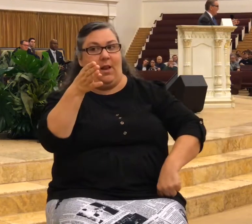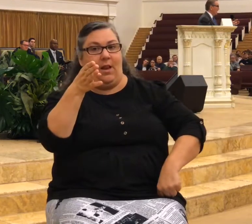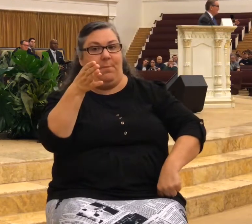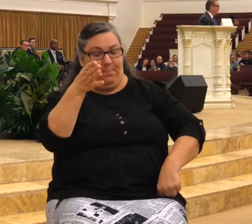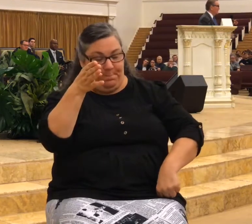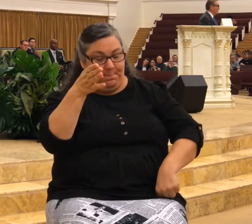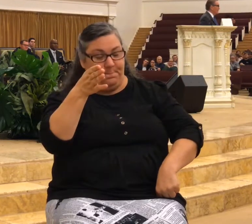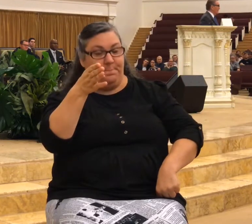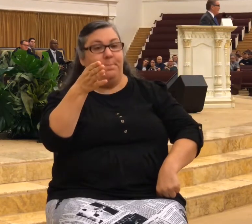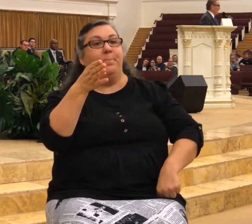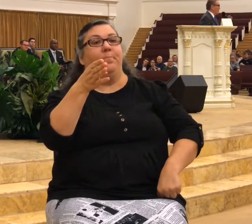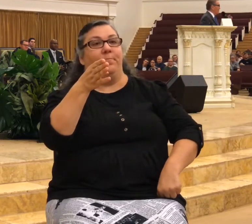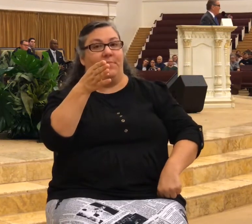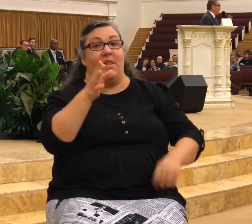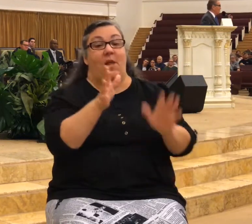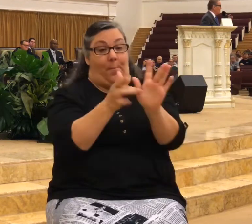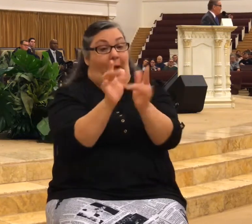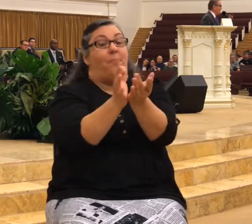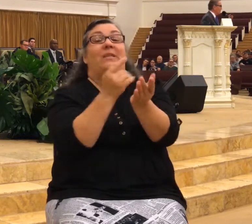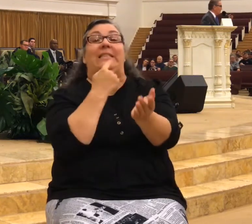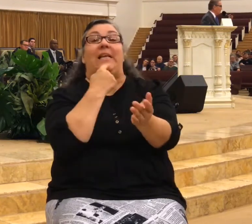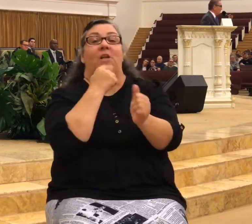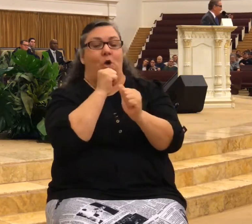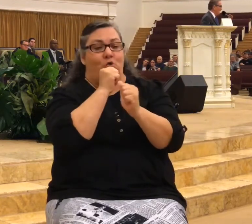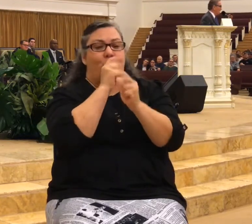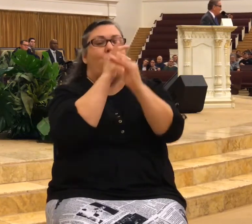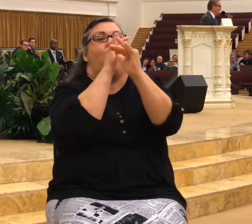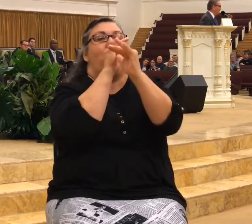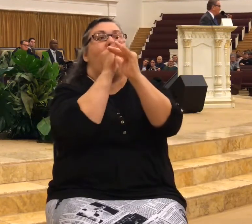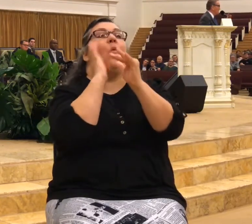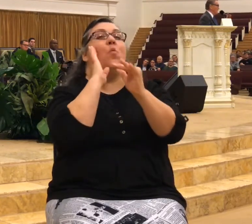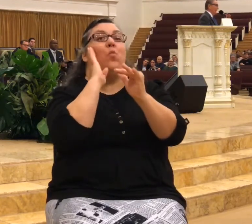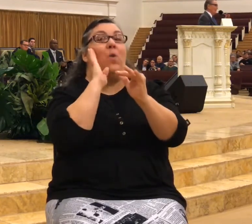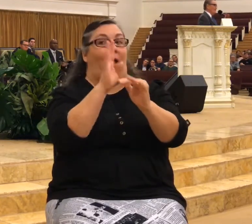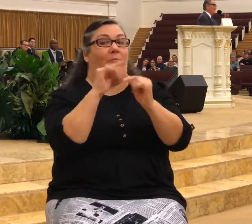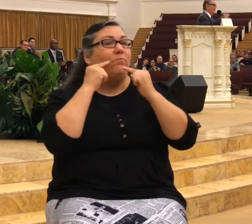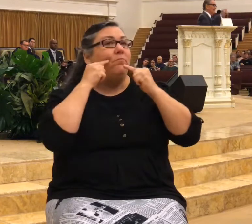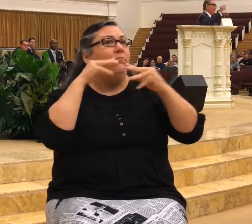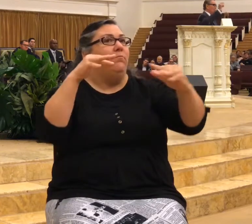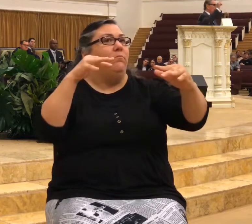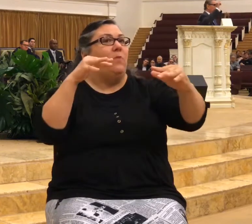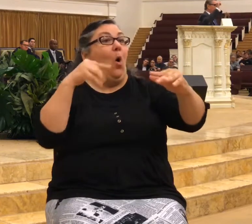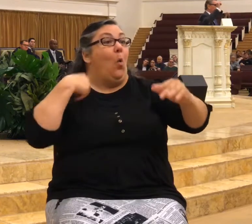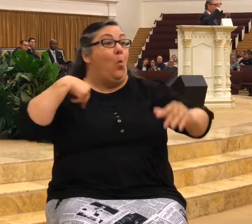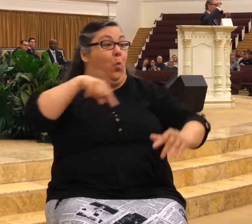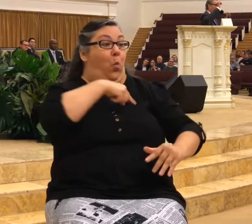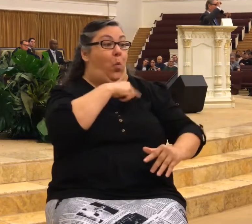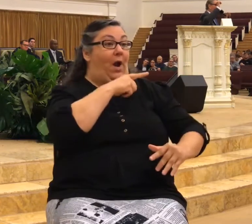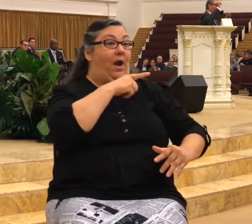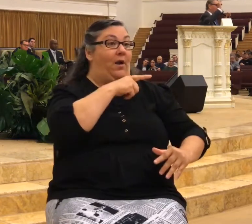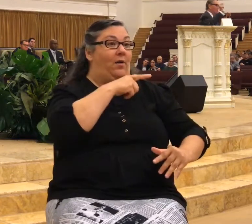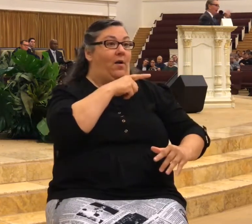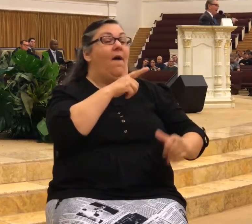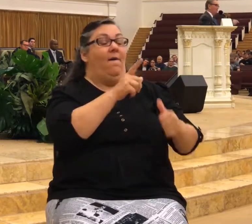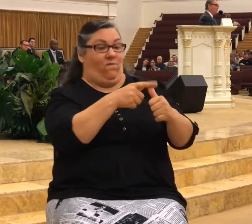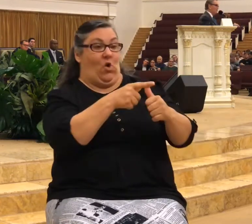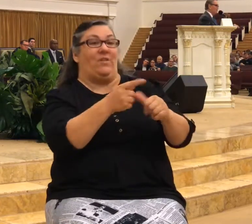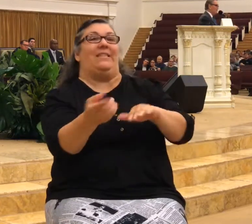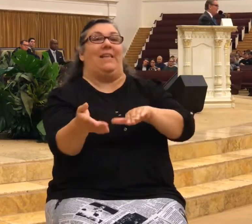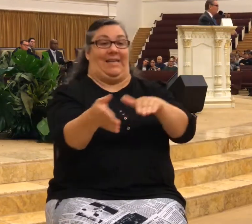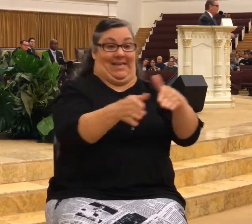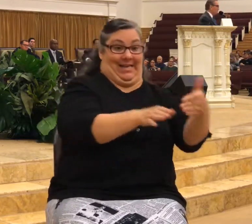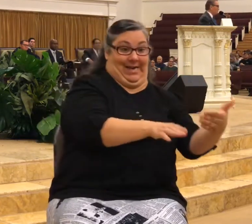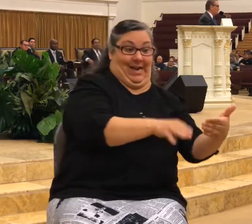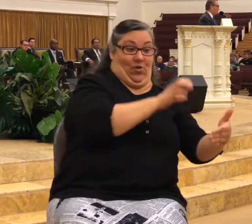Praise God. The Bible said the trumpet is going to sound, and we which are, and the dead in Christ